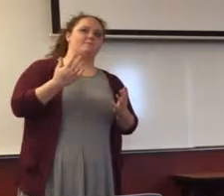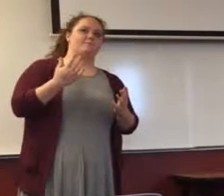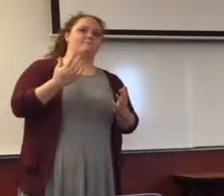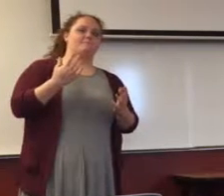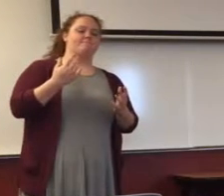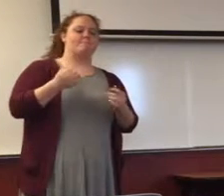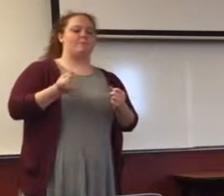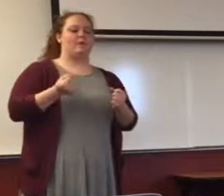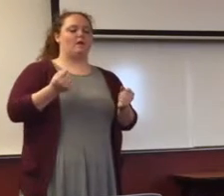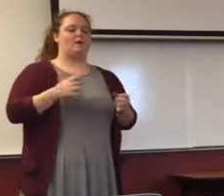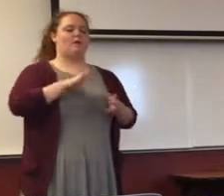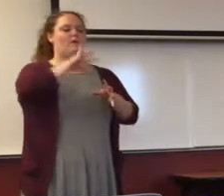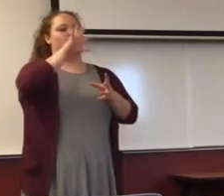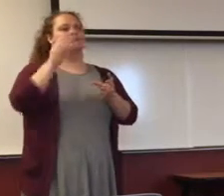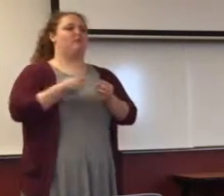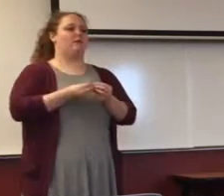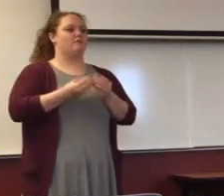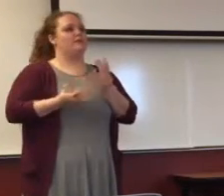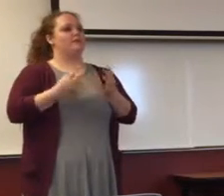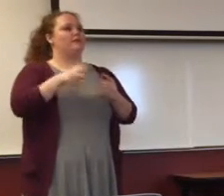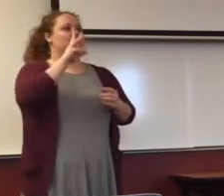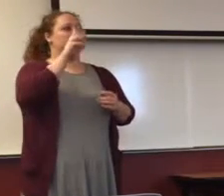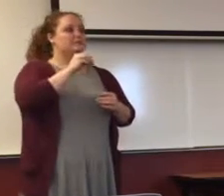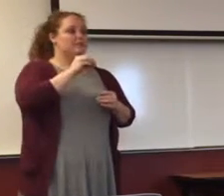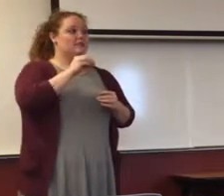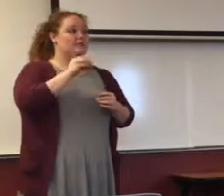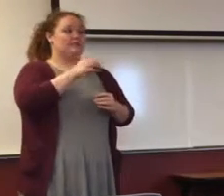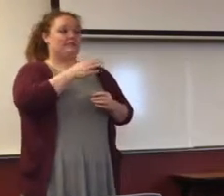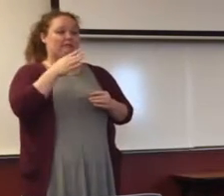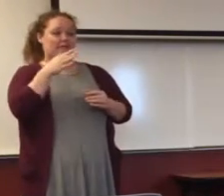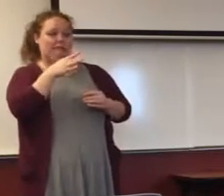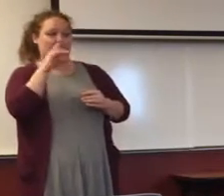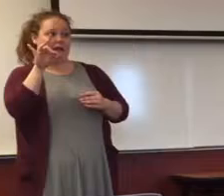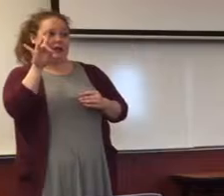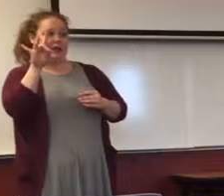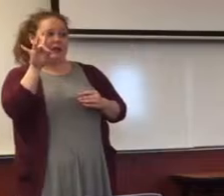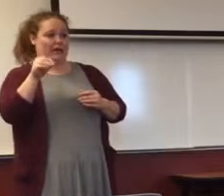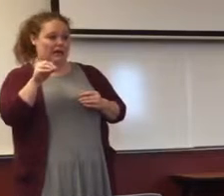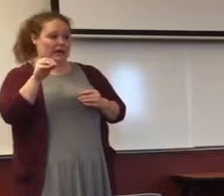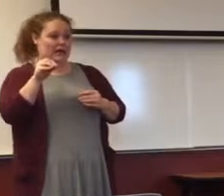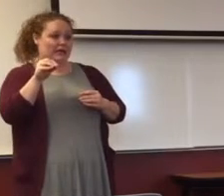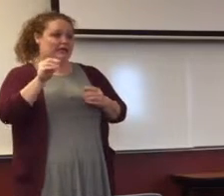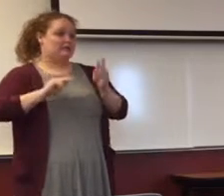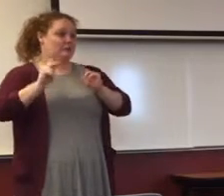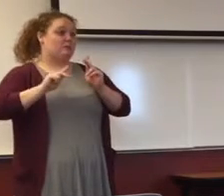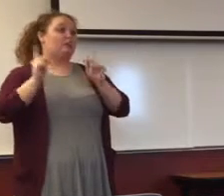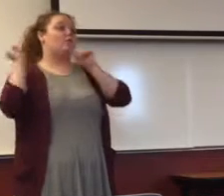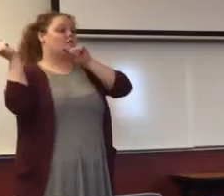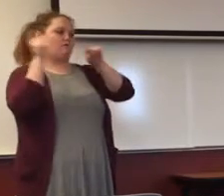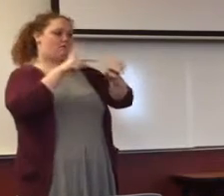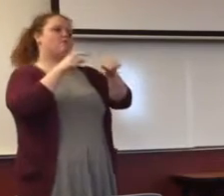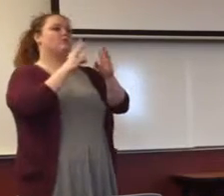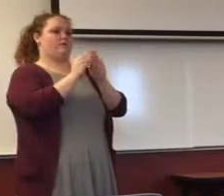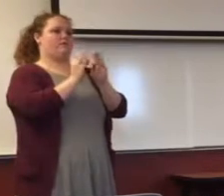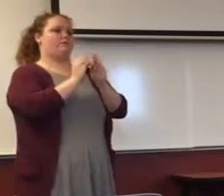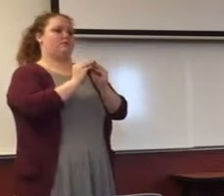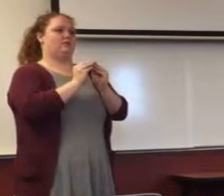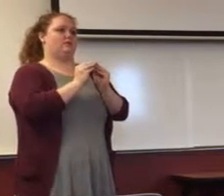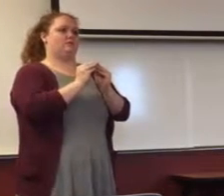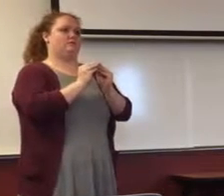Oh, that's a lot. including kids. I'm first going year to. students. Hello. Hello. So that's what I wanted to